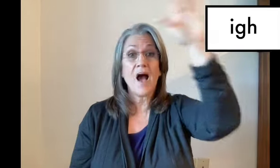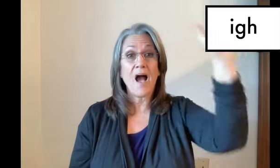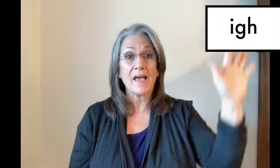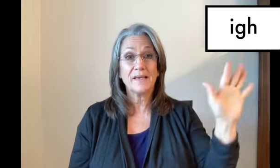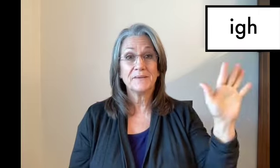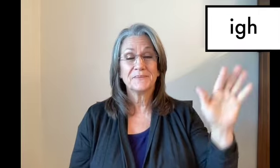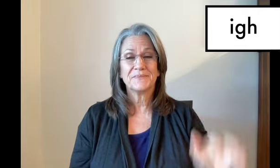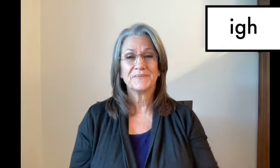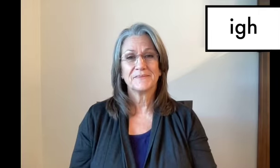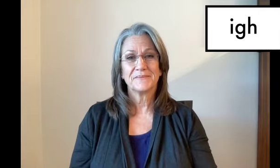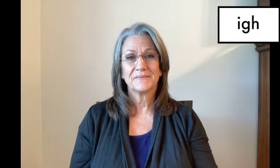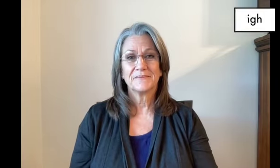high.